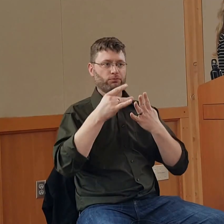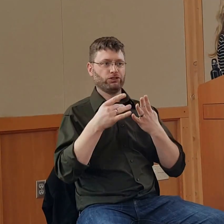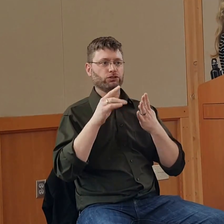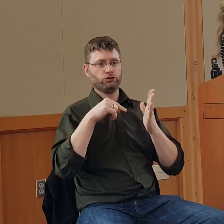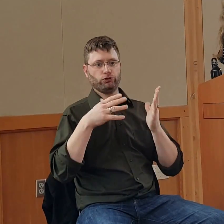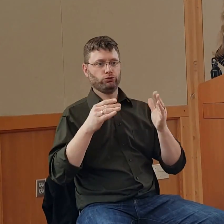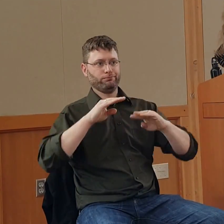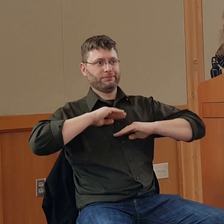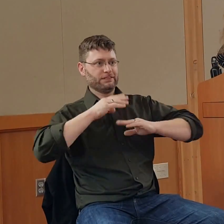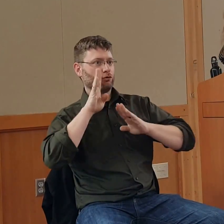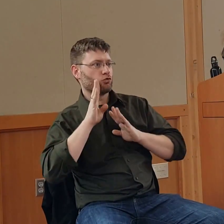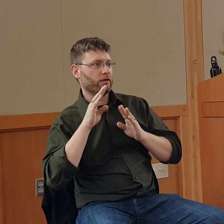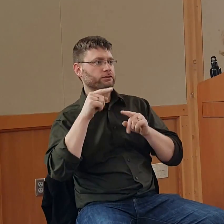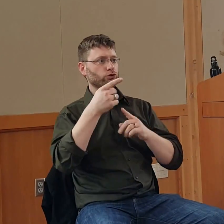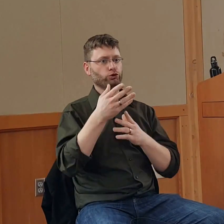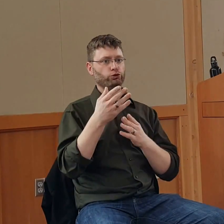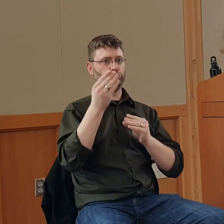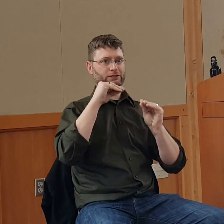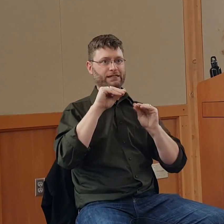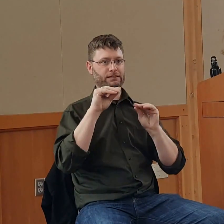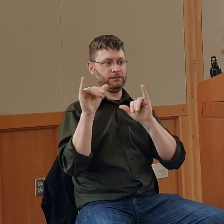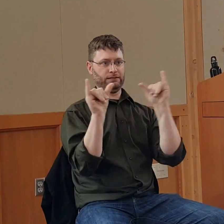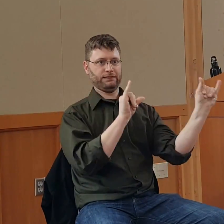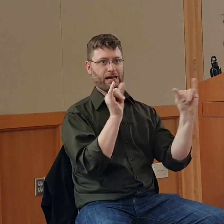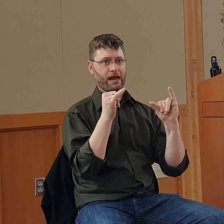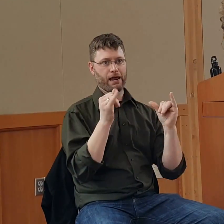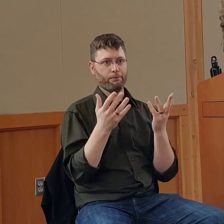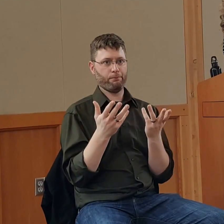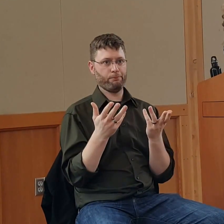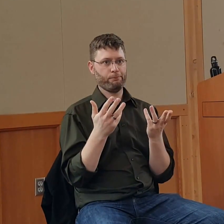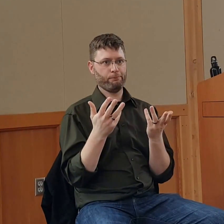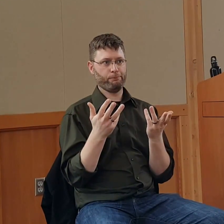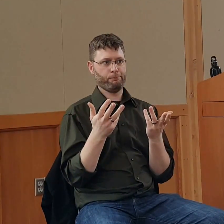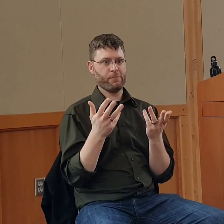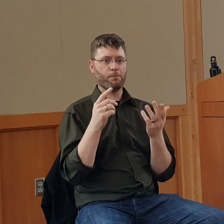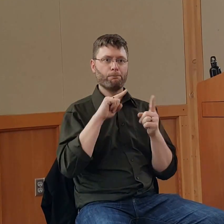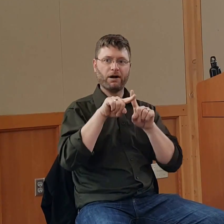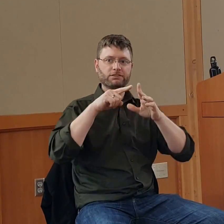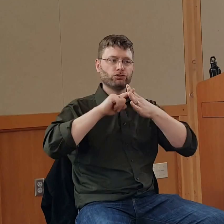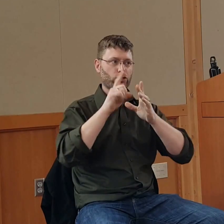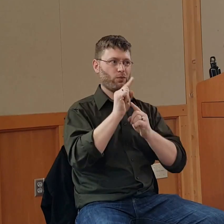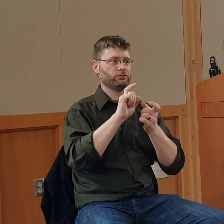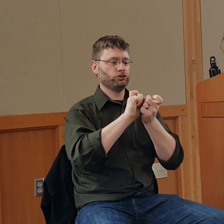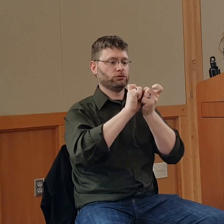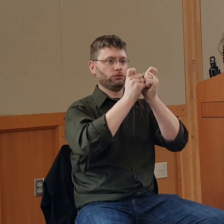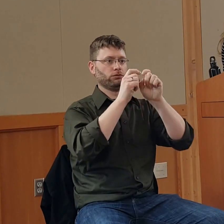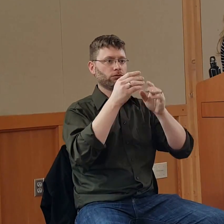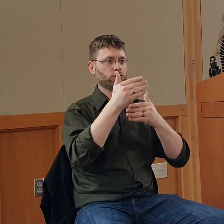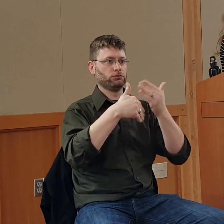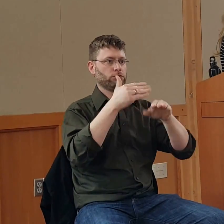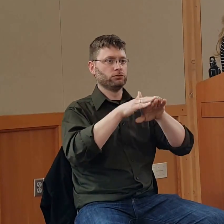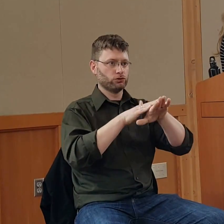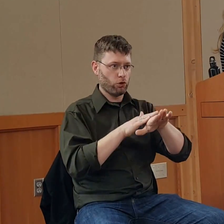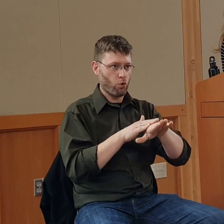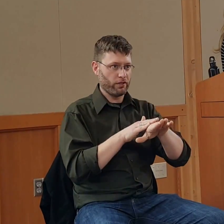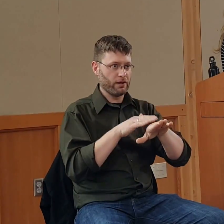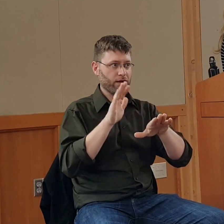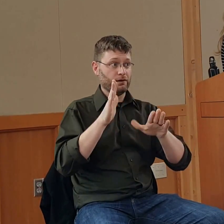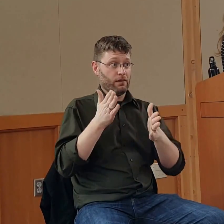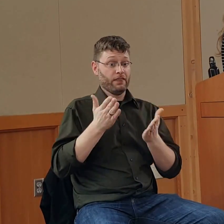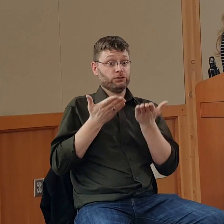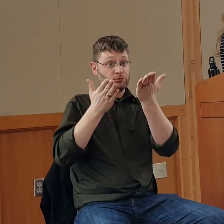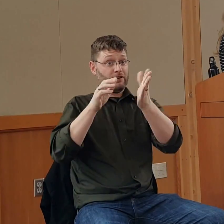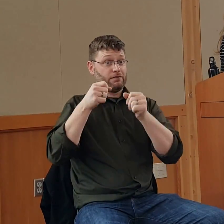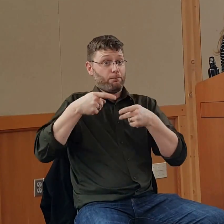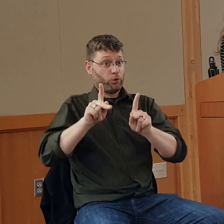say, well, then I'll just do everything I can, and that's really not that much, but I'll just do what I think I can. And you'd think they wouldn't do anything at all. It actually gives them the permission